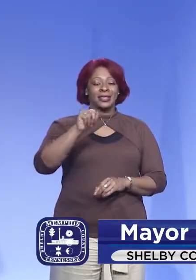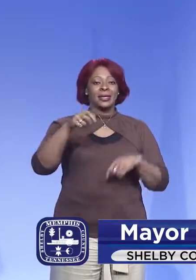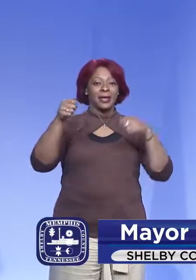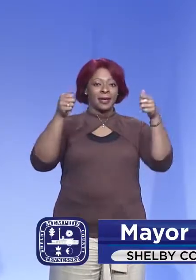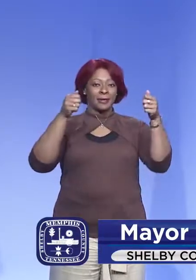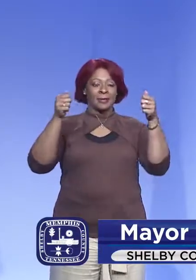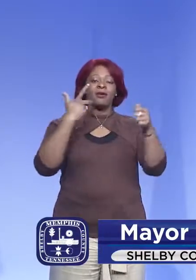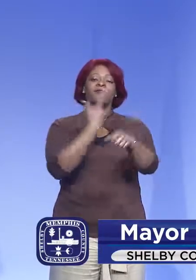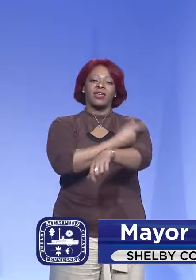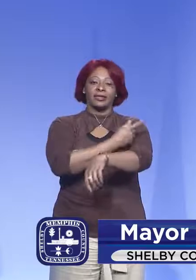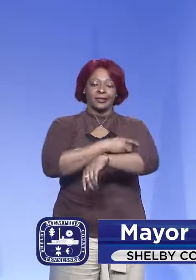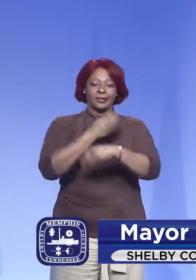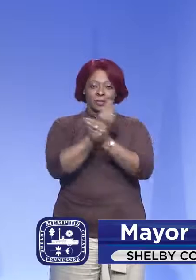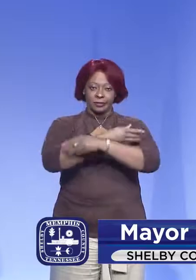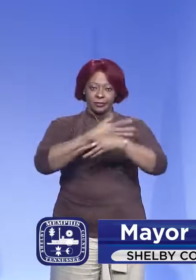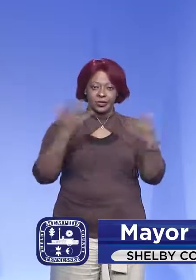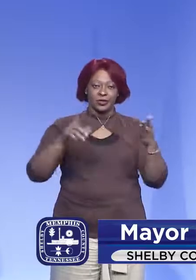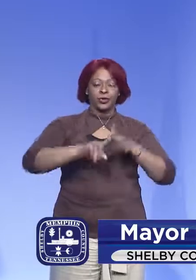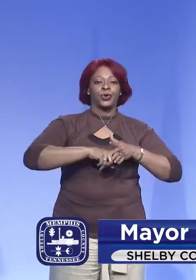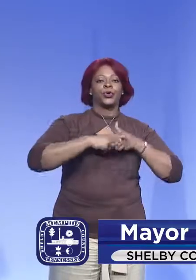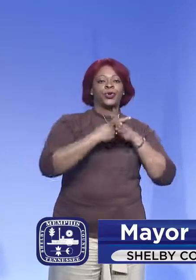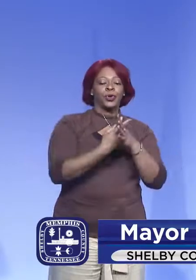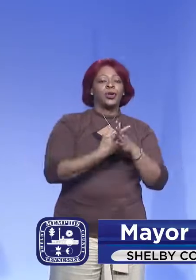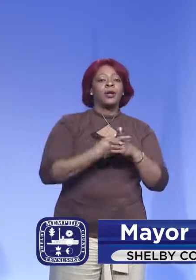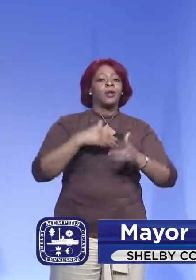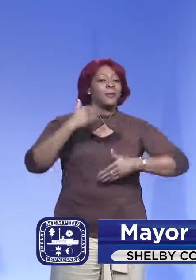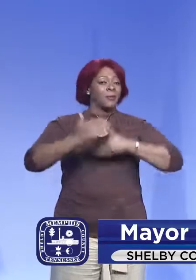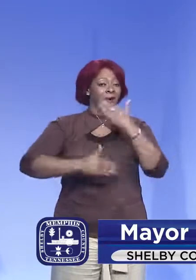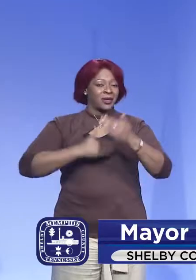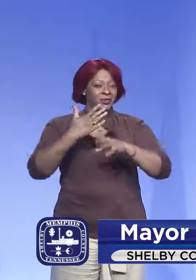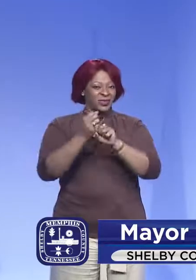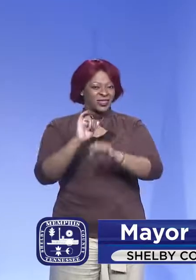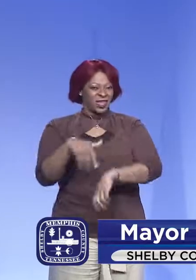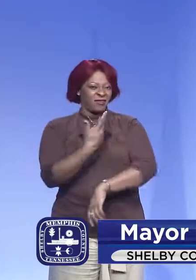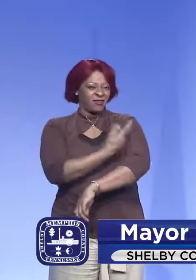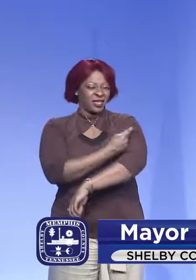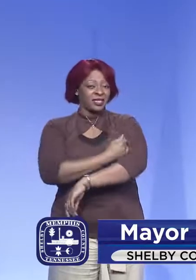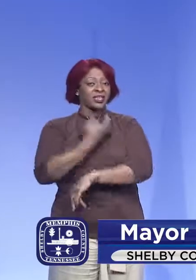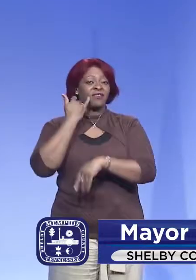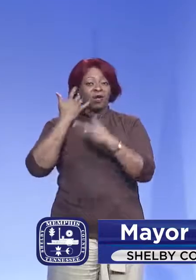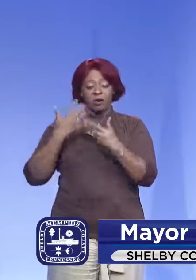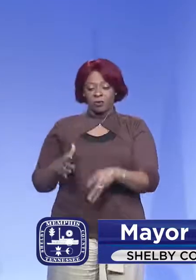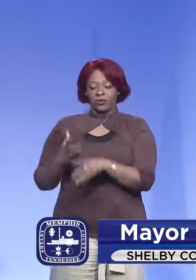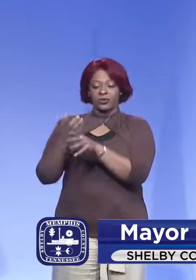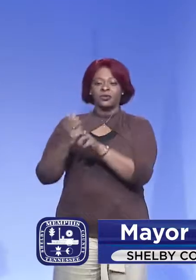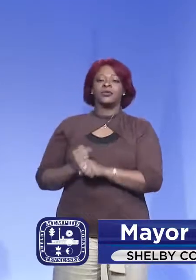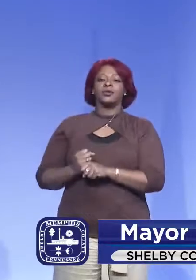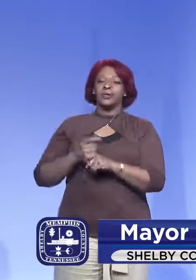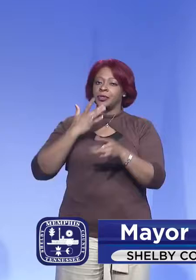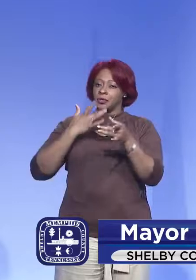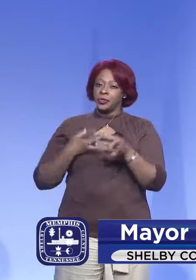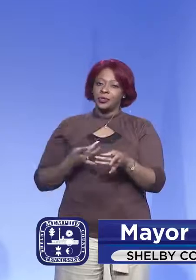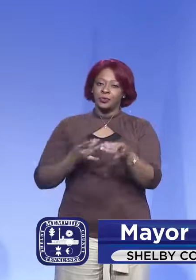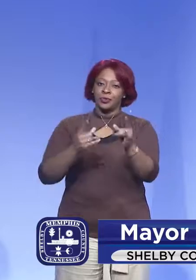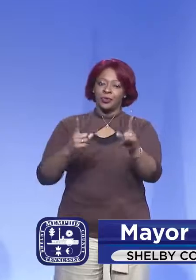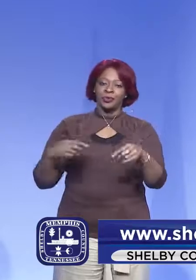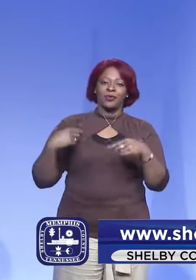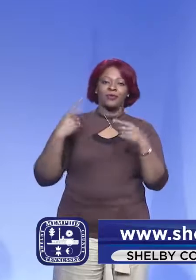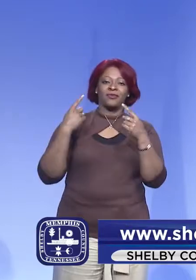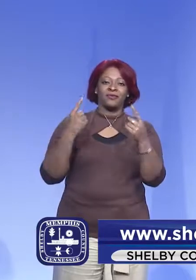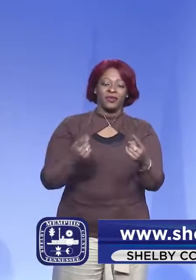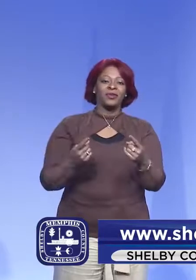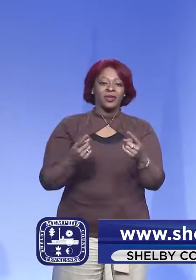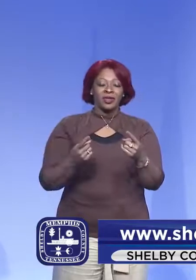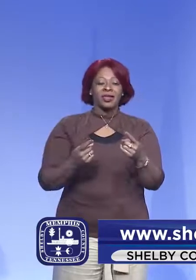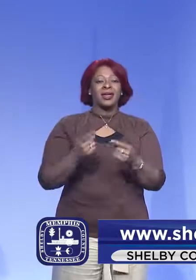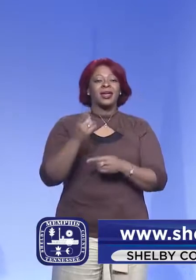begun, and although the process for receiving a vaccine, if you have received one, has been smooth, too few